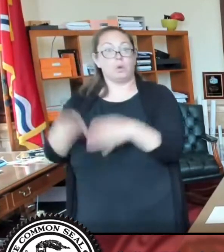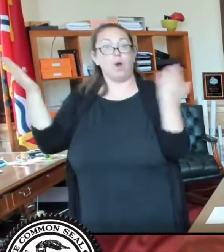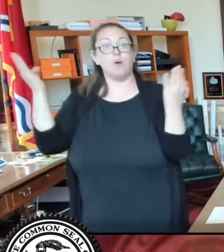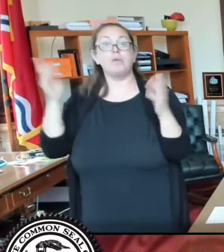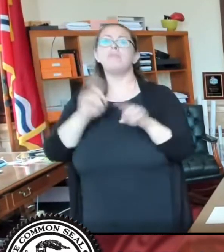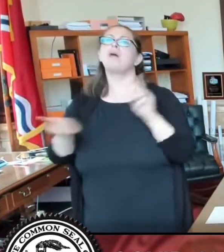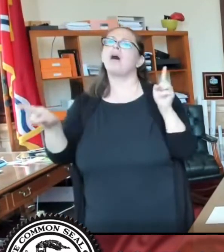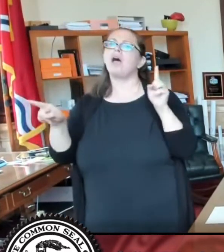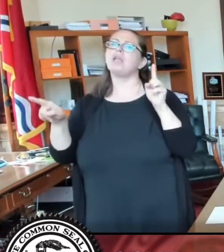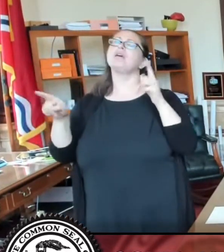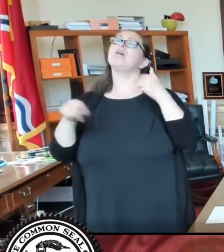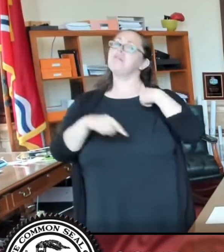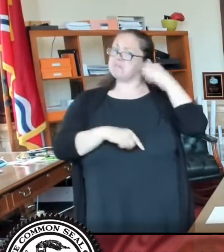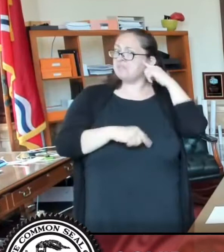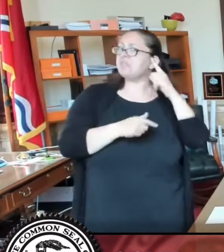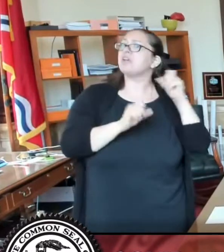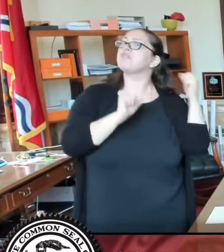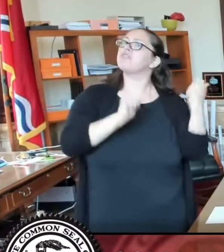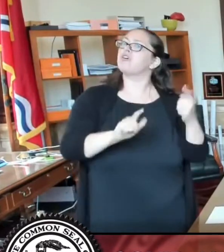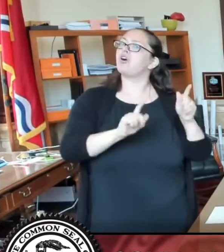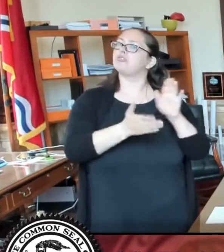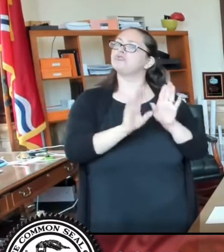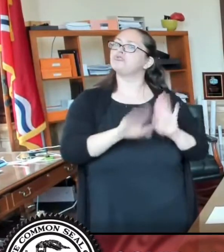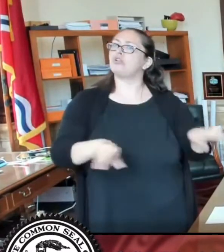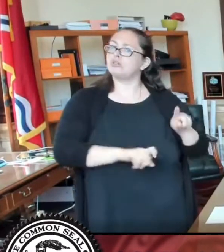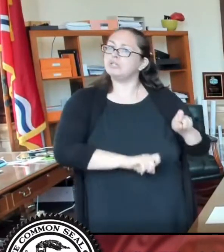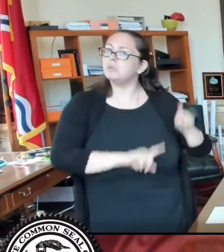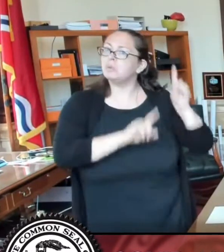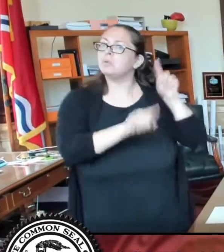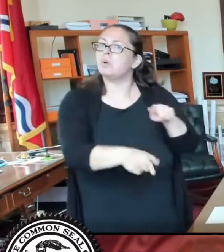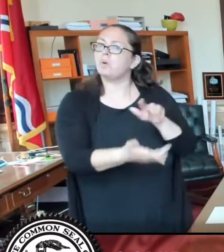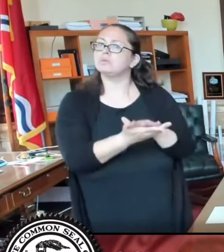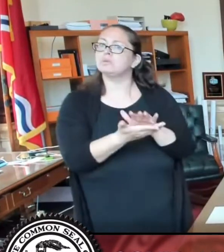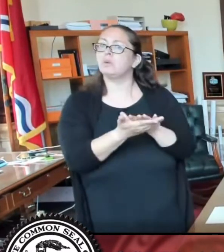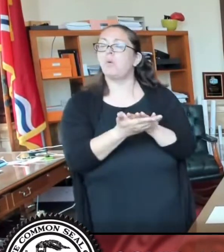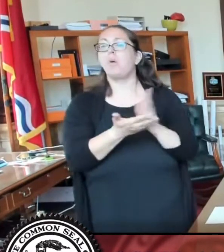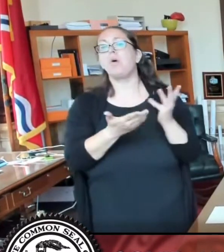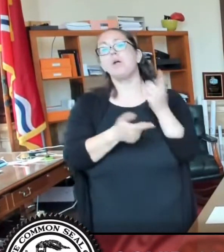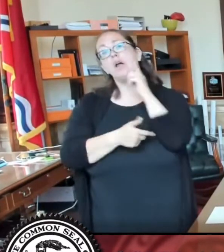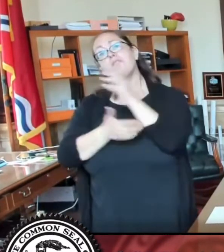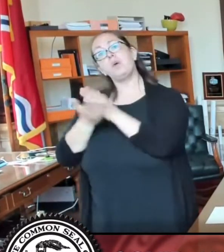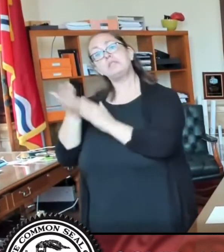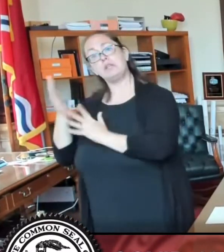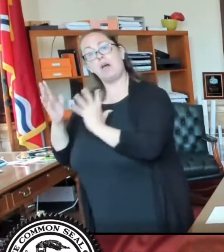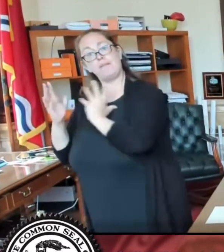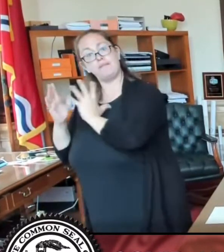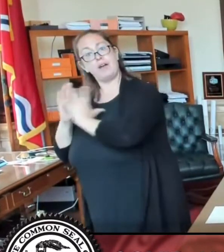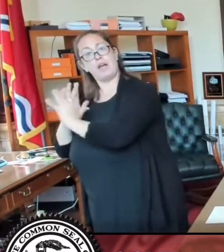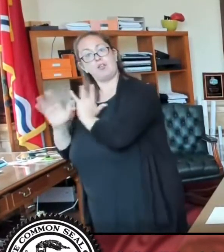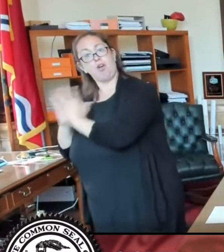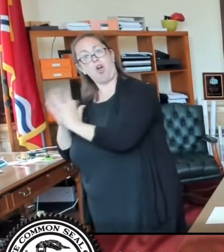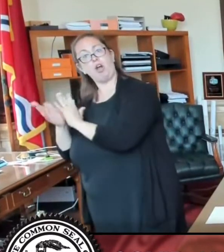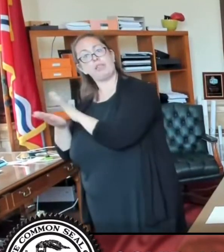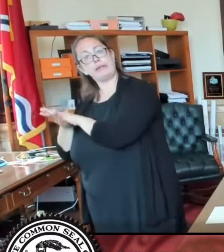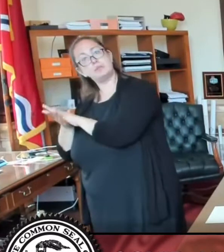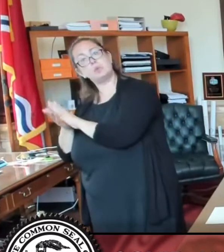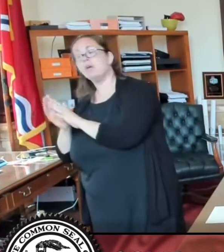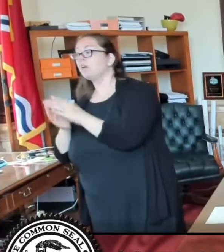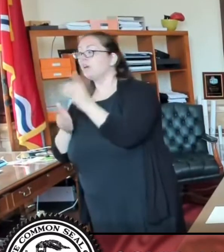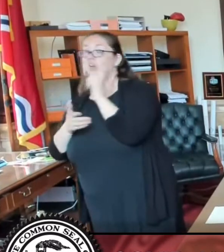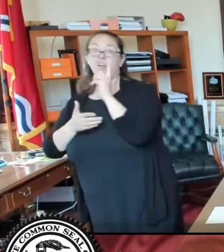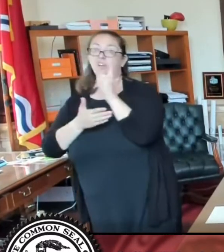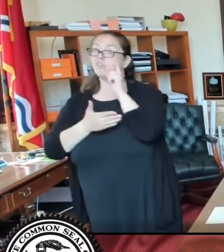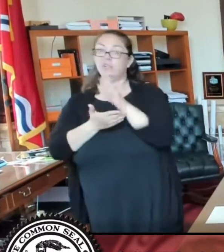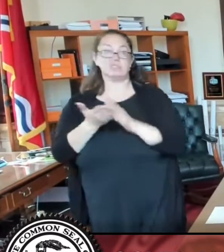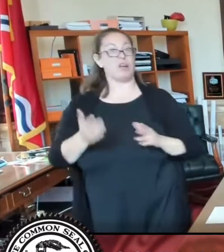to go to school, and you know, distance learning is good for some, but not so good for everybody. So we're very hopeful